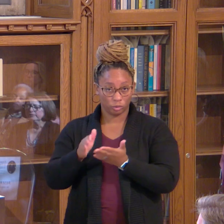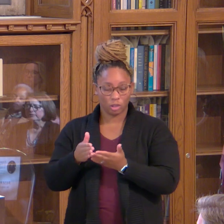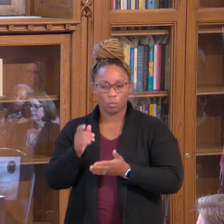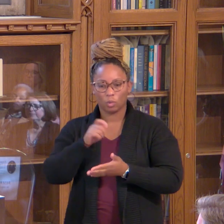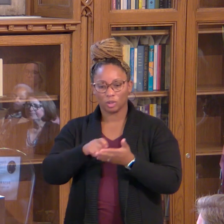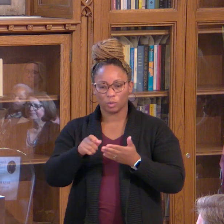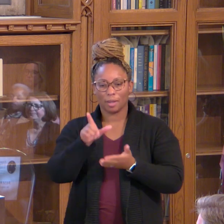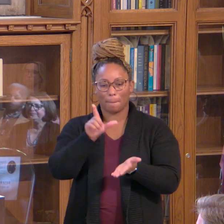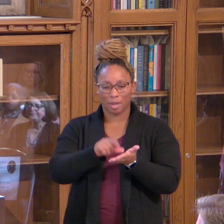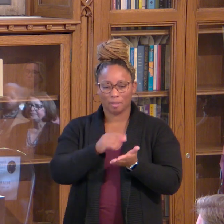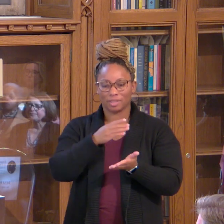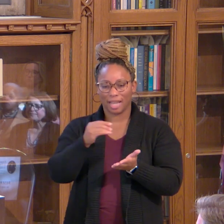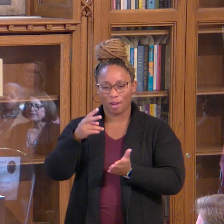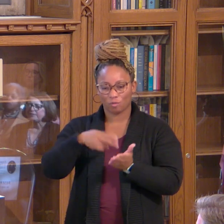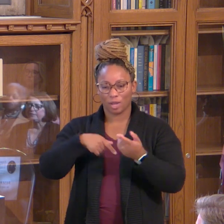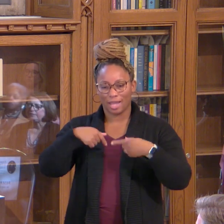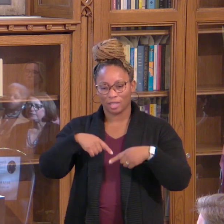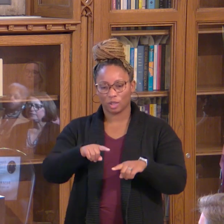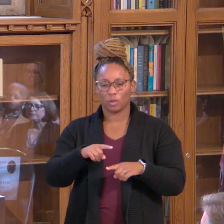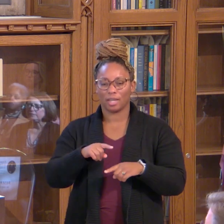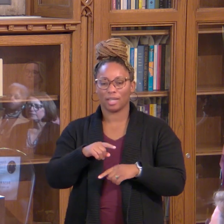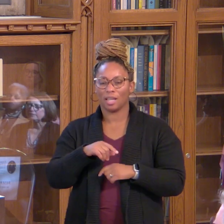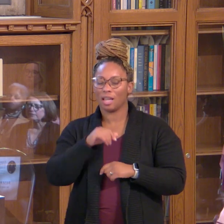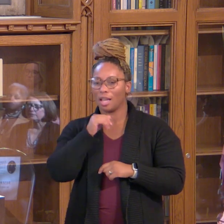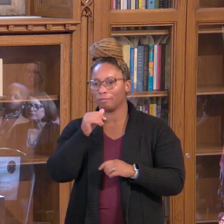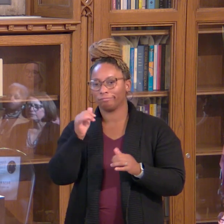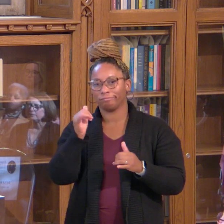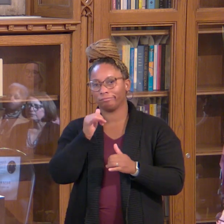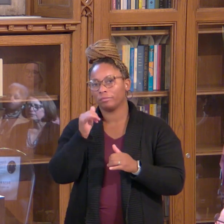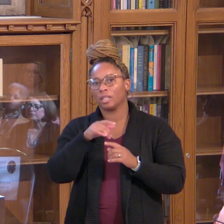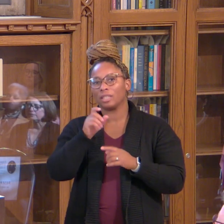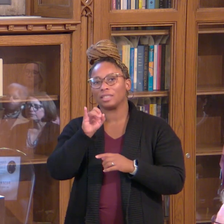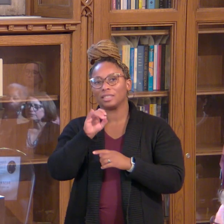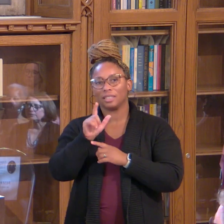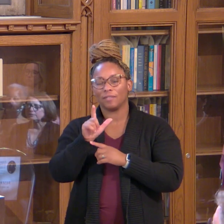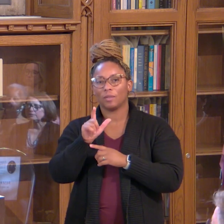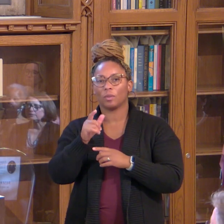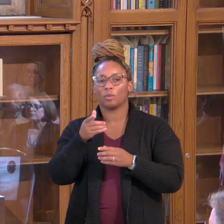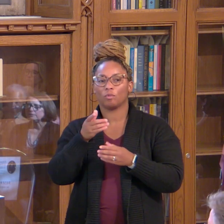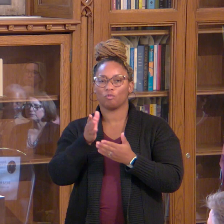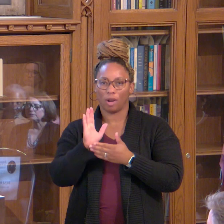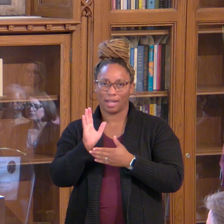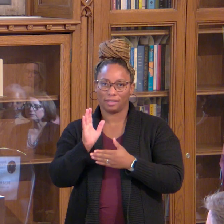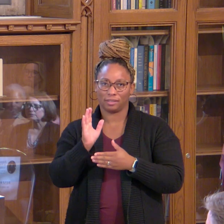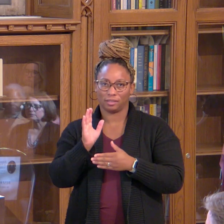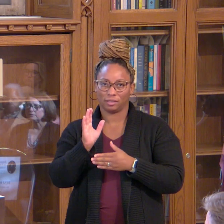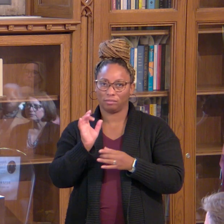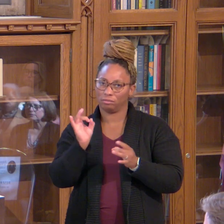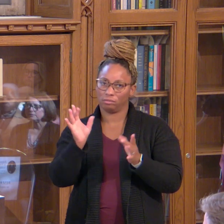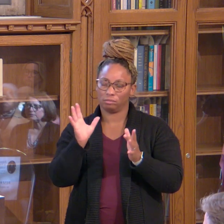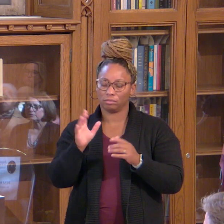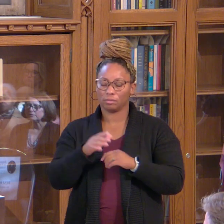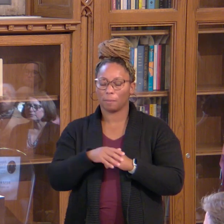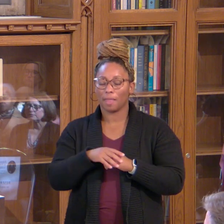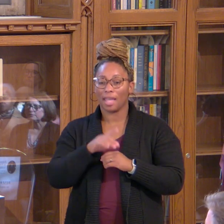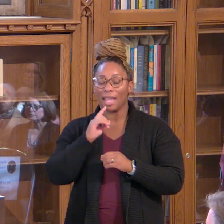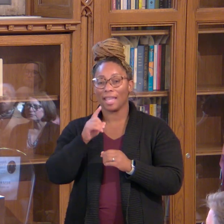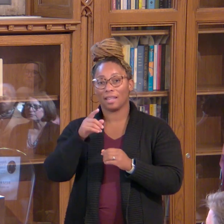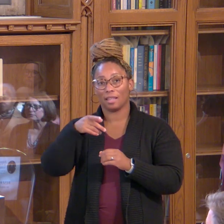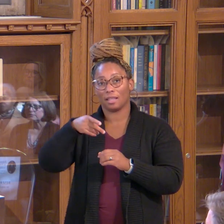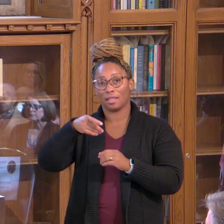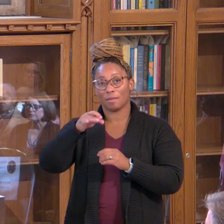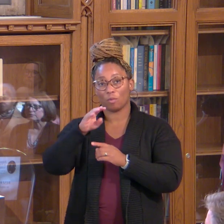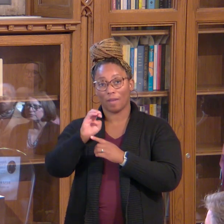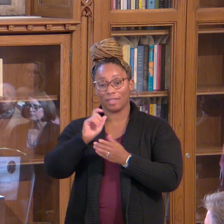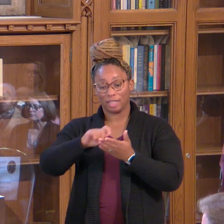written published and read during an unprecedented civil rights activism this is what he says in his preface in